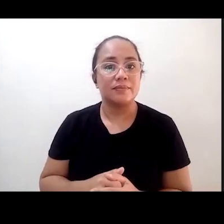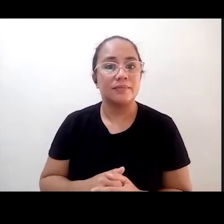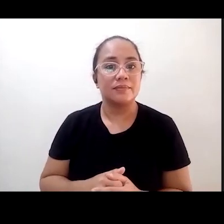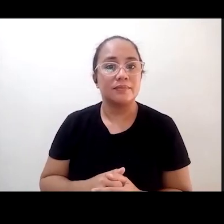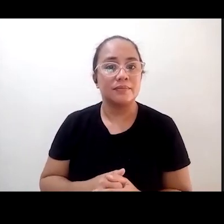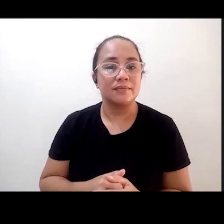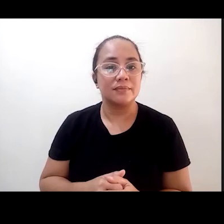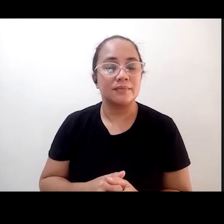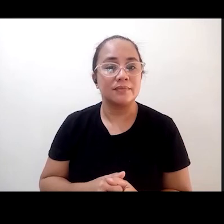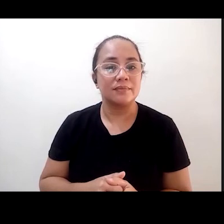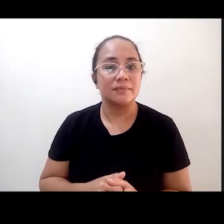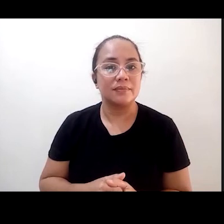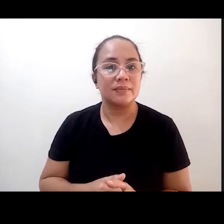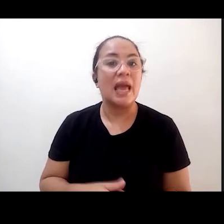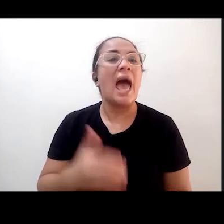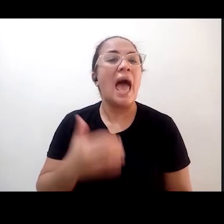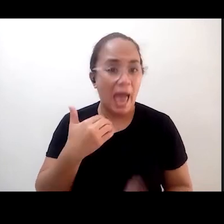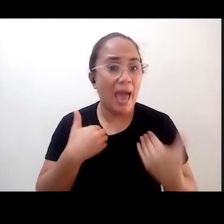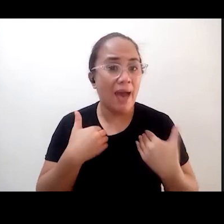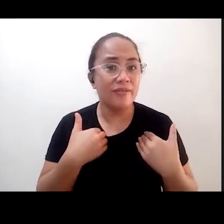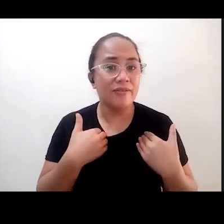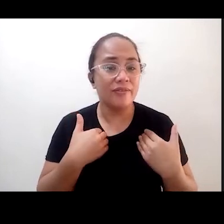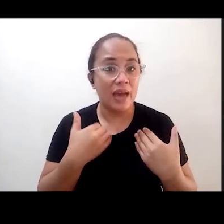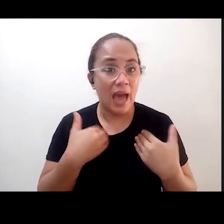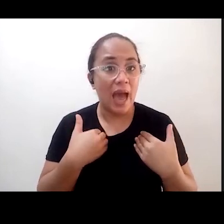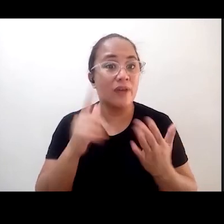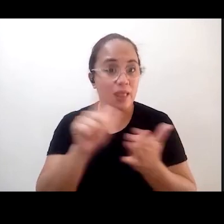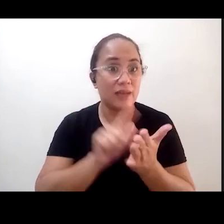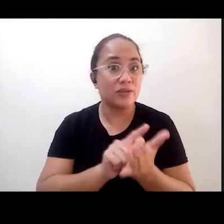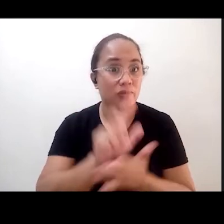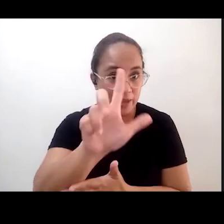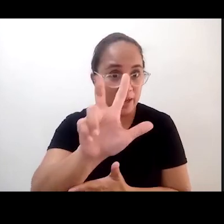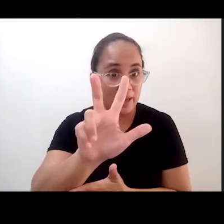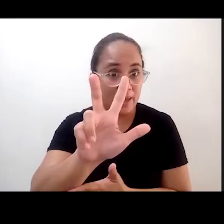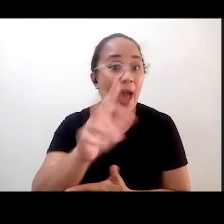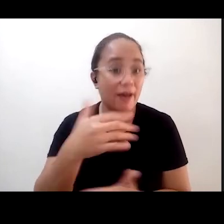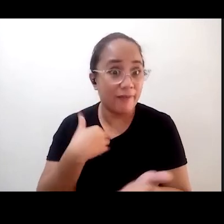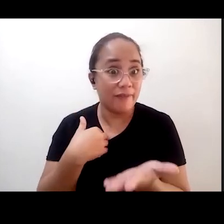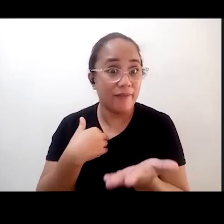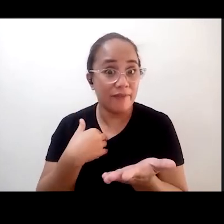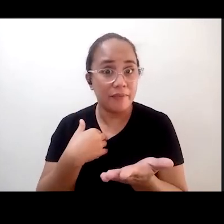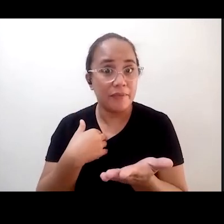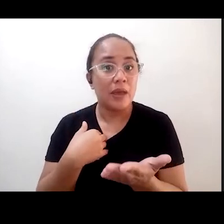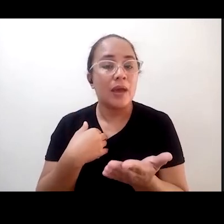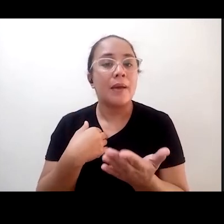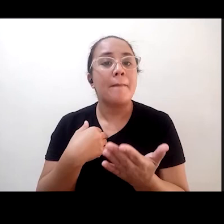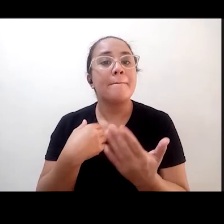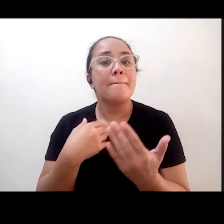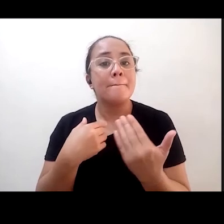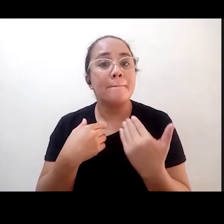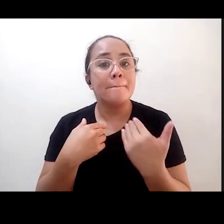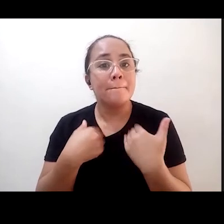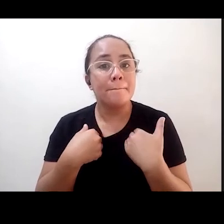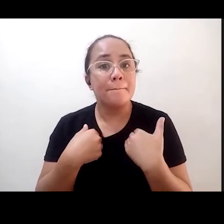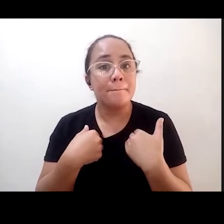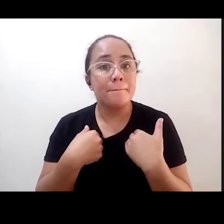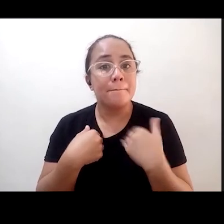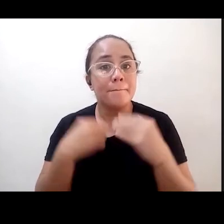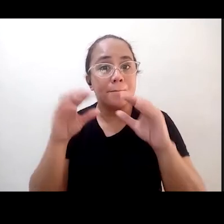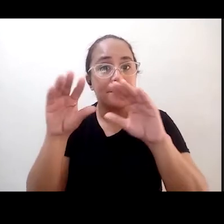I have lesson 3 already. So I'll just put up my lesson 3 and change